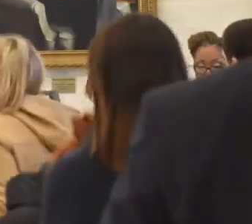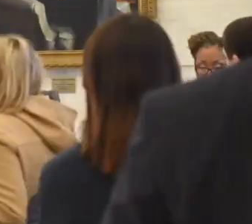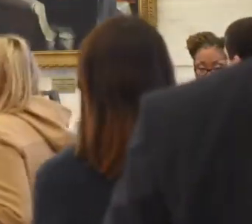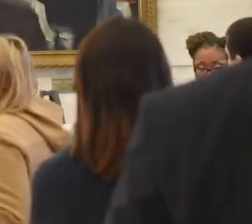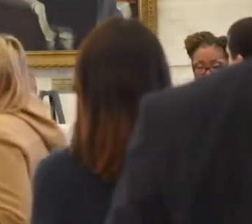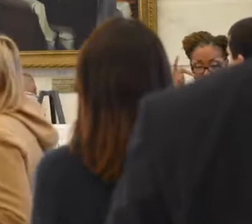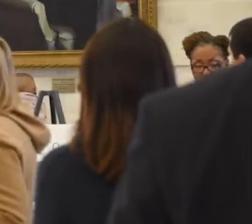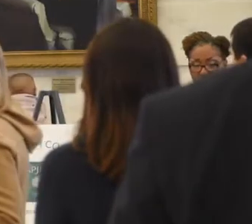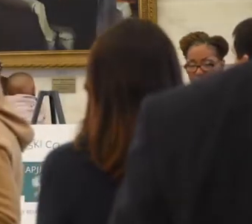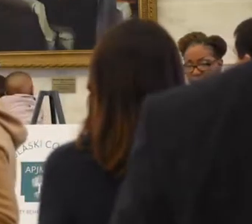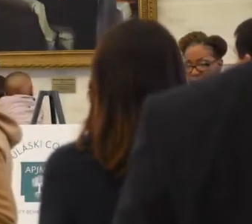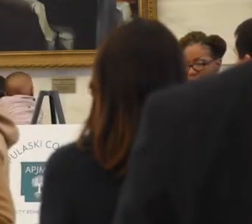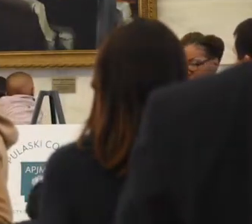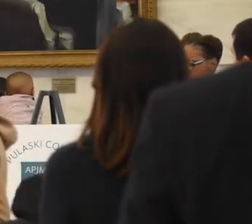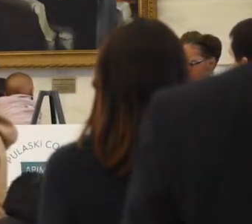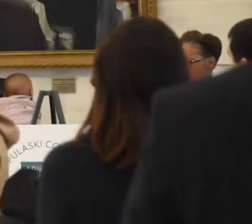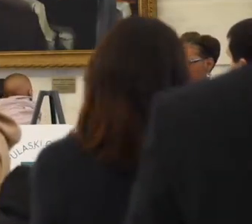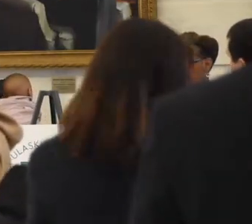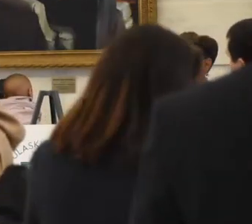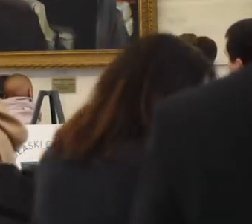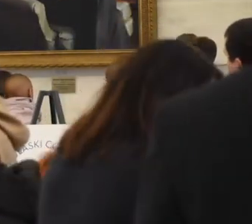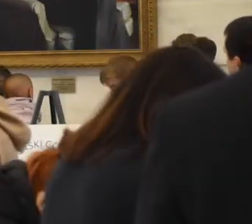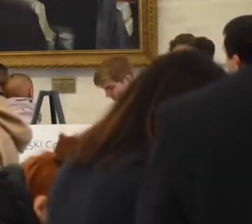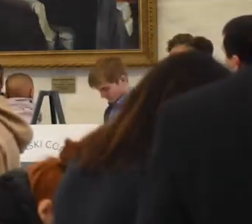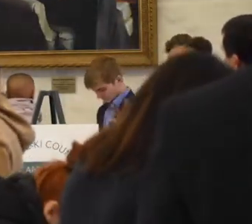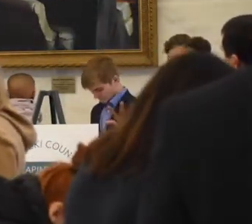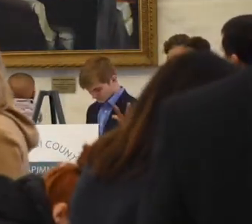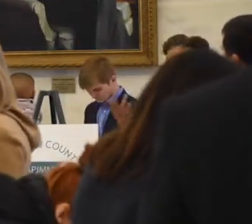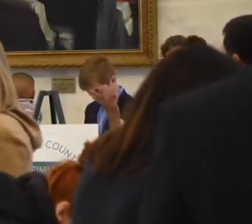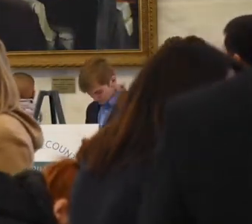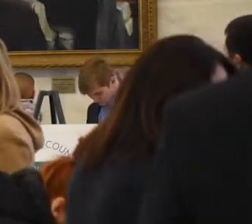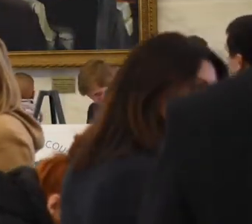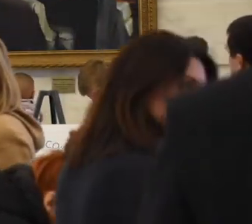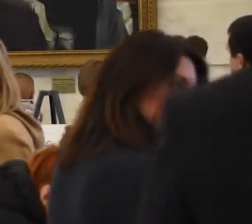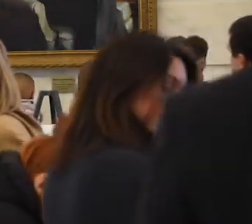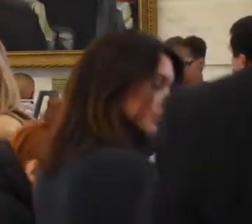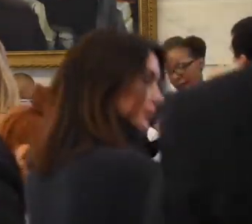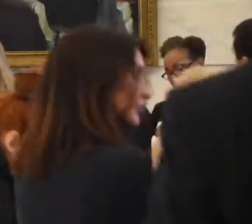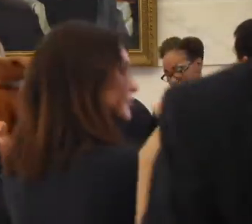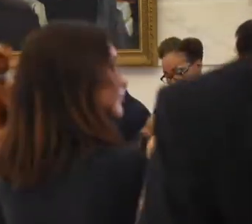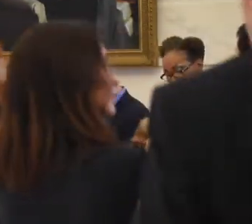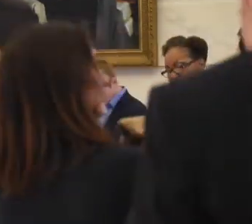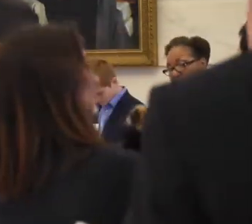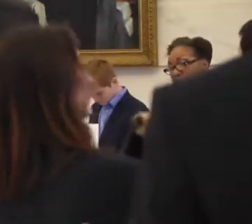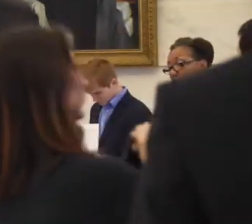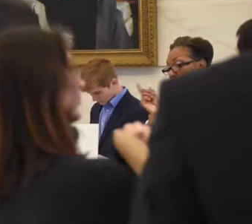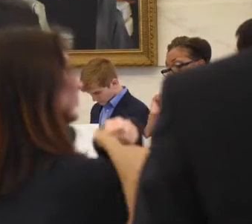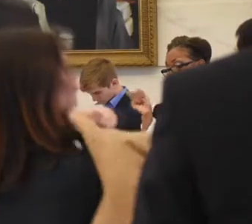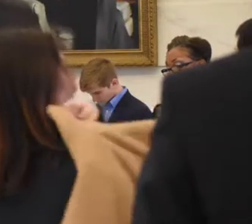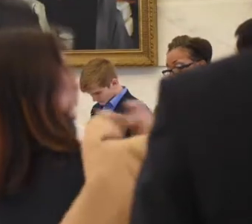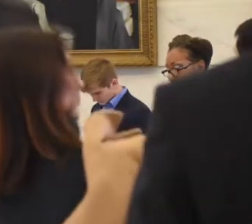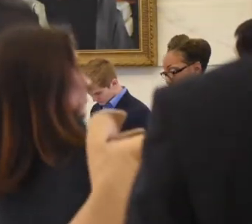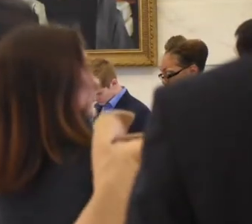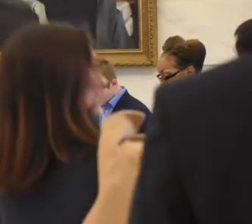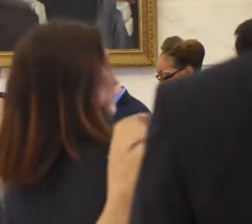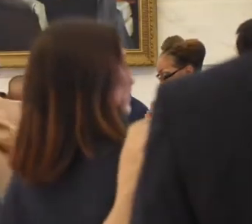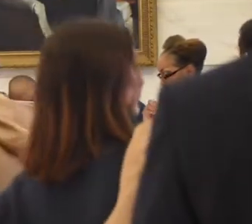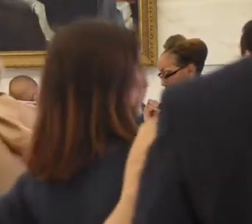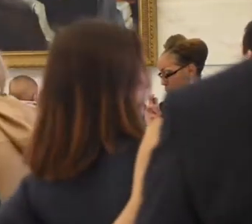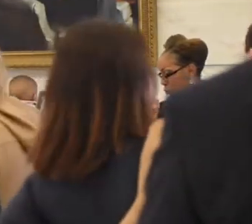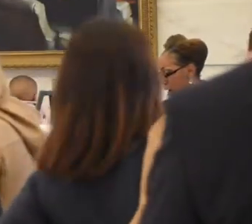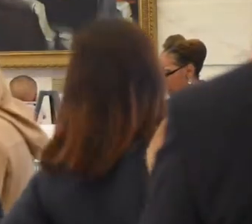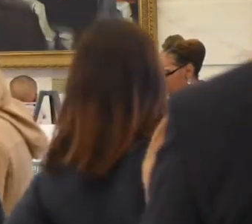We have an event on Wednesday night, at the Cal's Ron Robinson